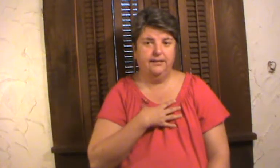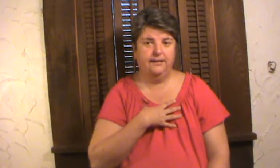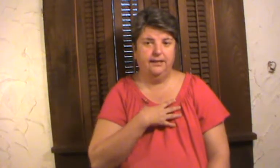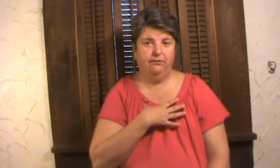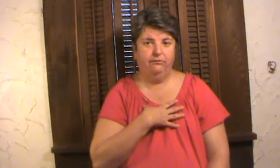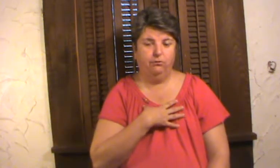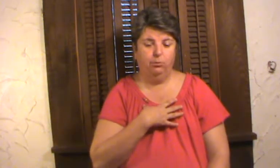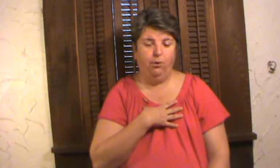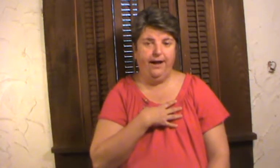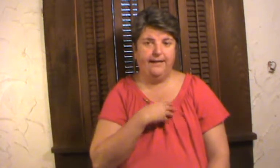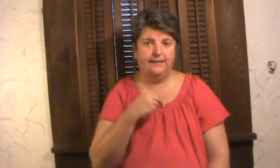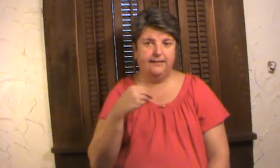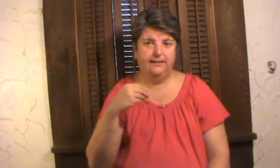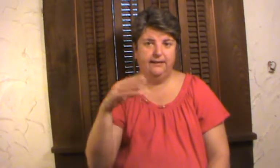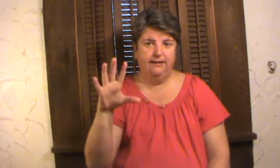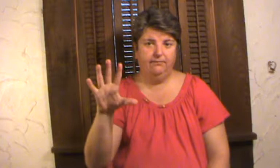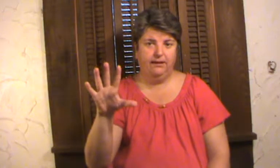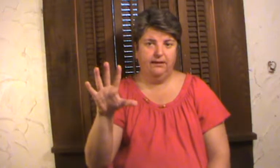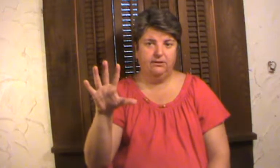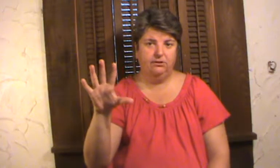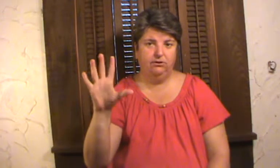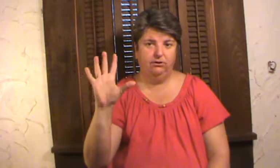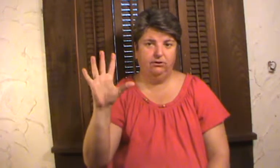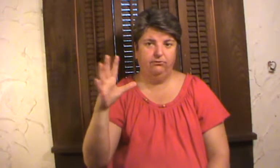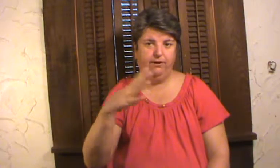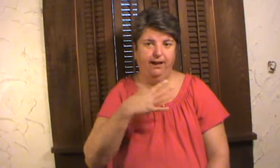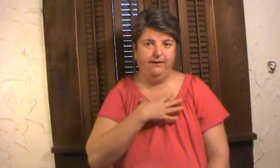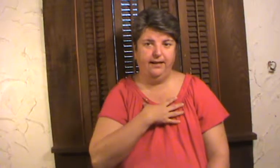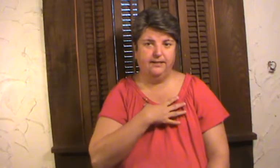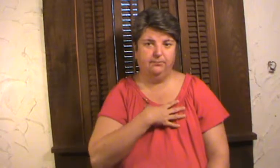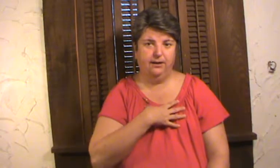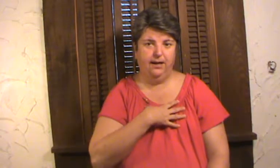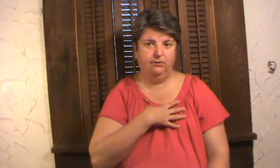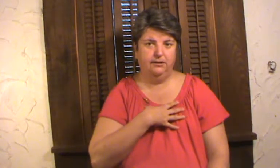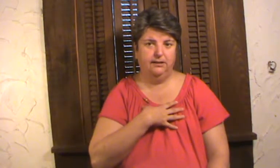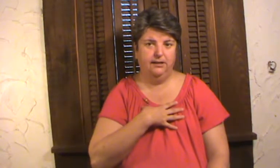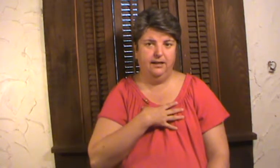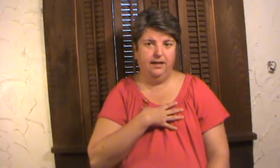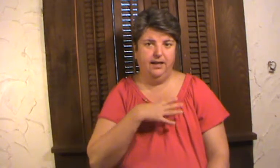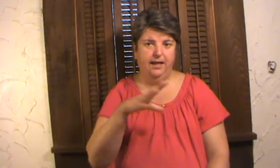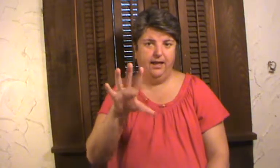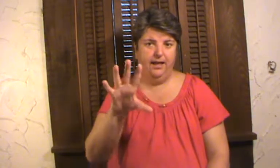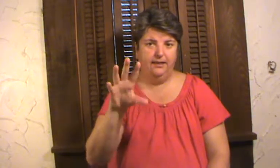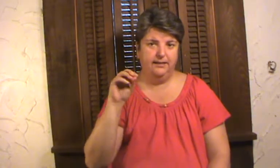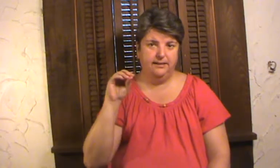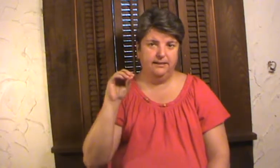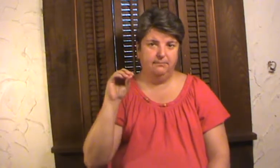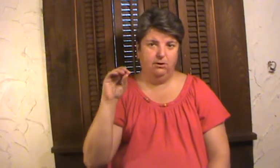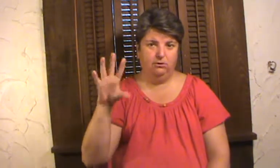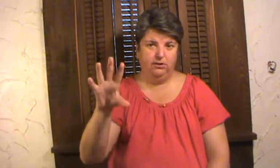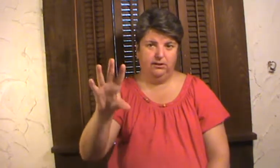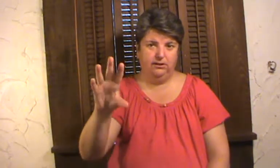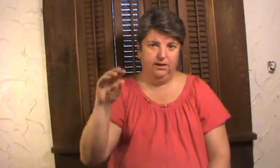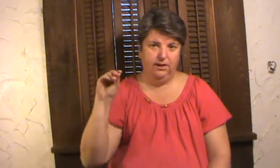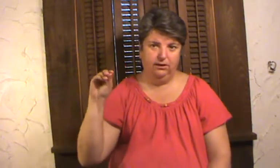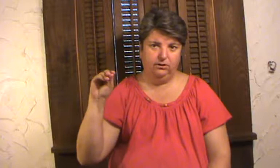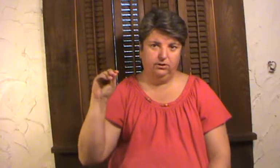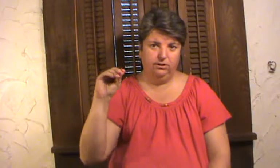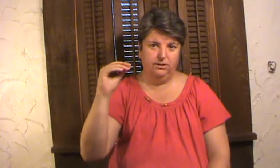This, for white, it's your 5 hands spread out, and this is the motion. It turns into